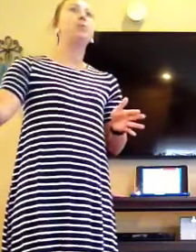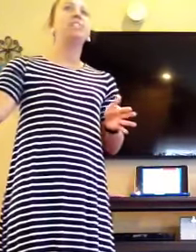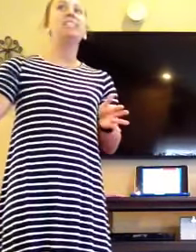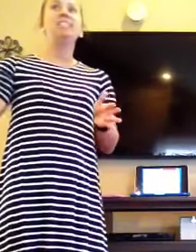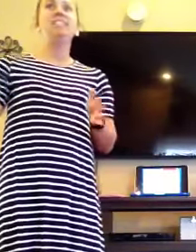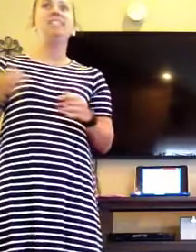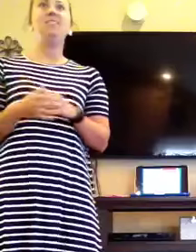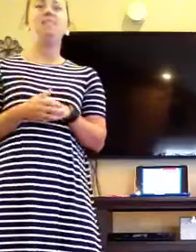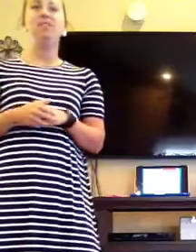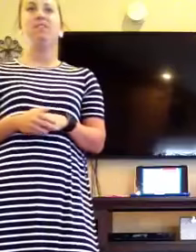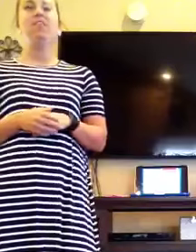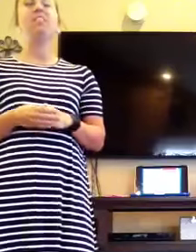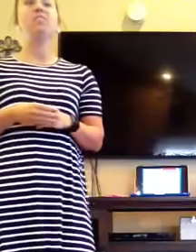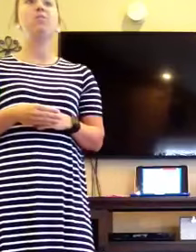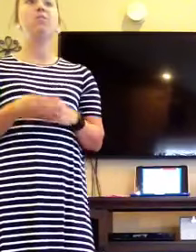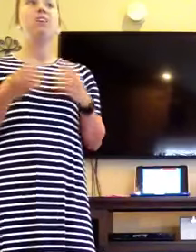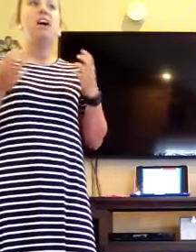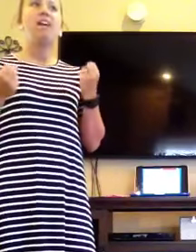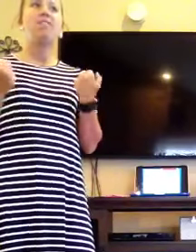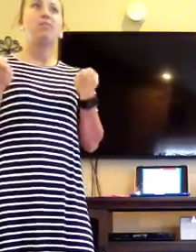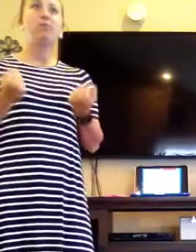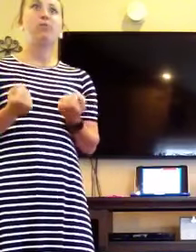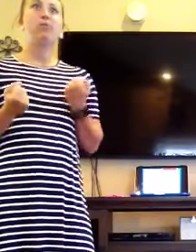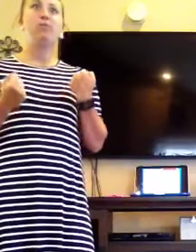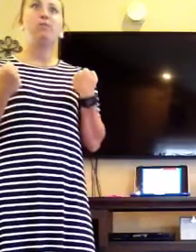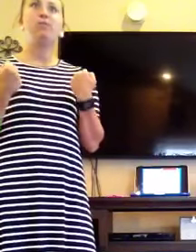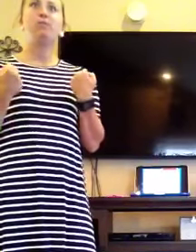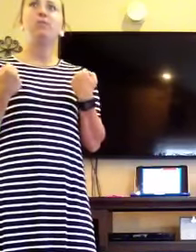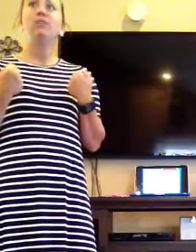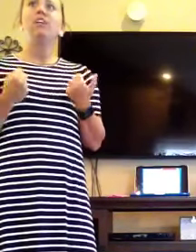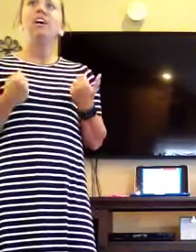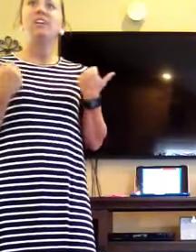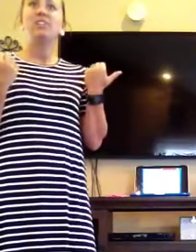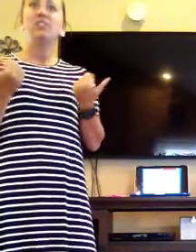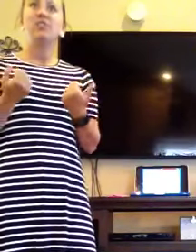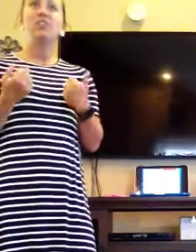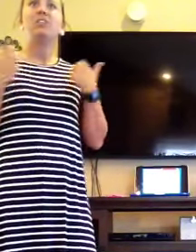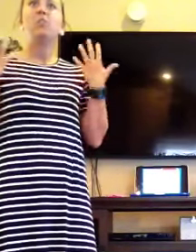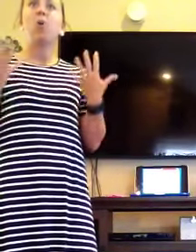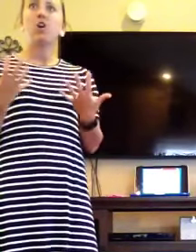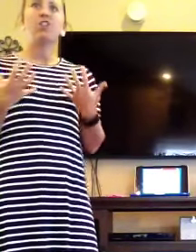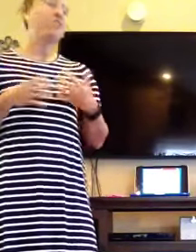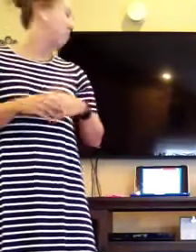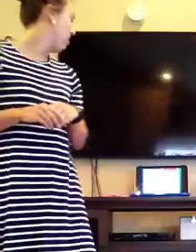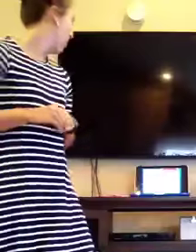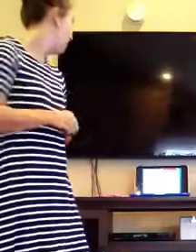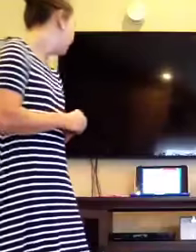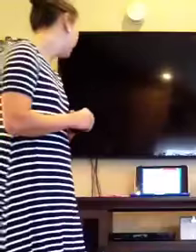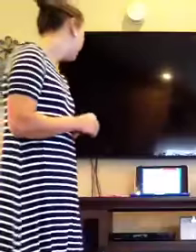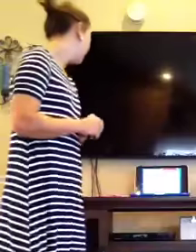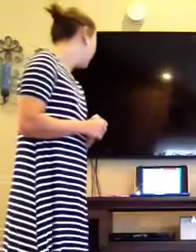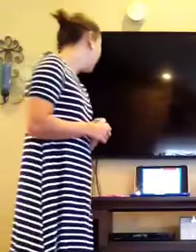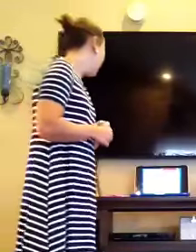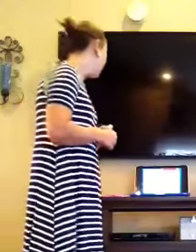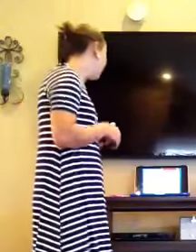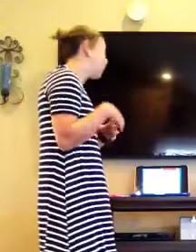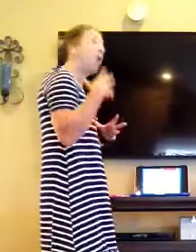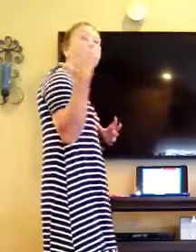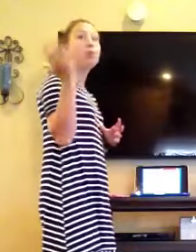really get to see the benefits of having those responsible students work in your class. It's appropriate